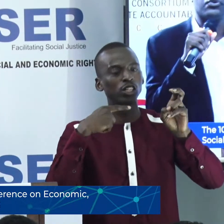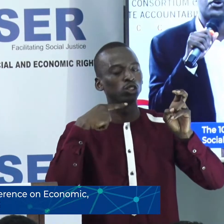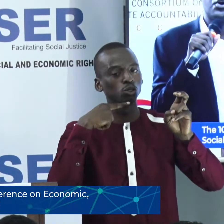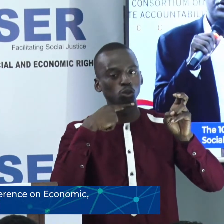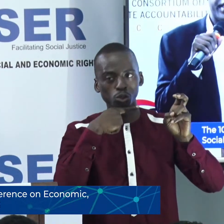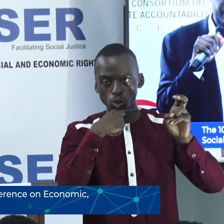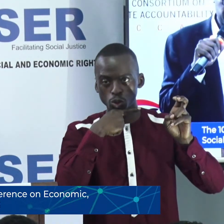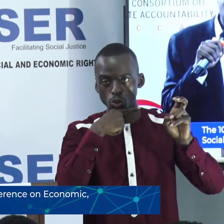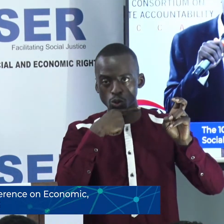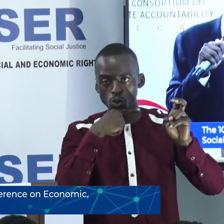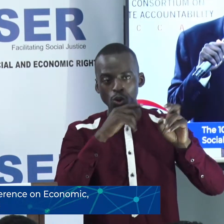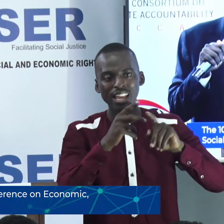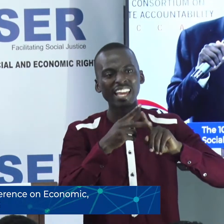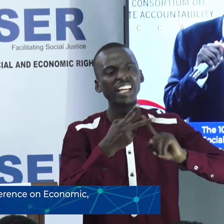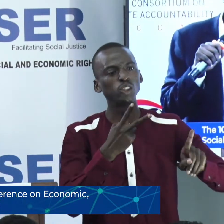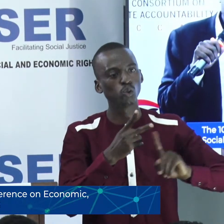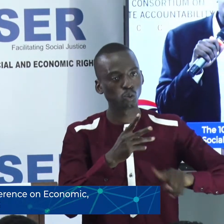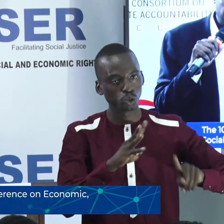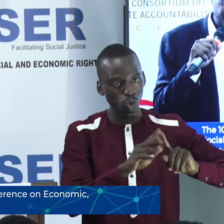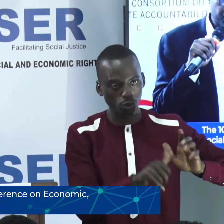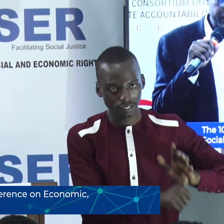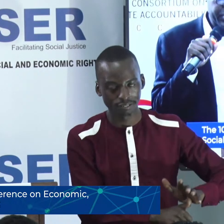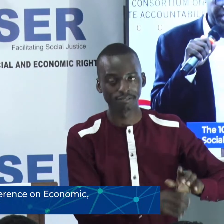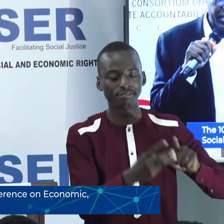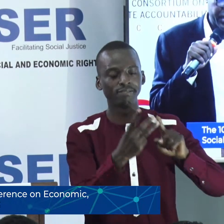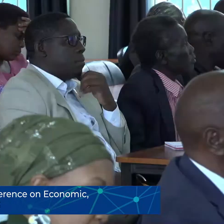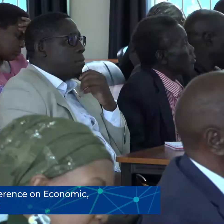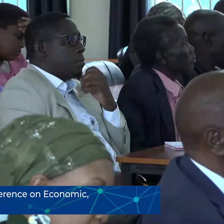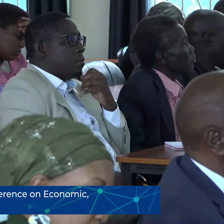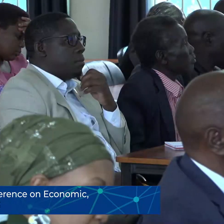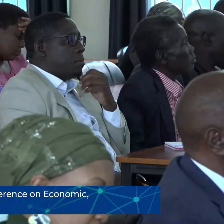social exclusion. In